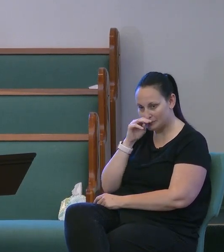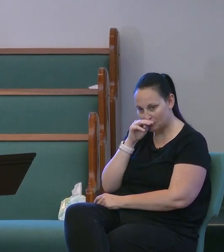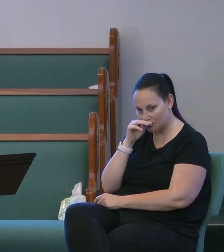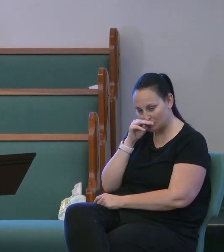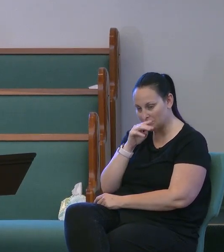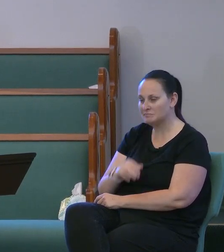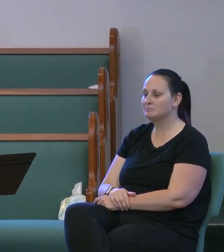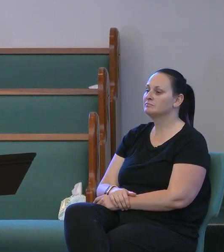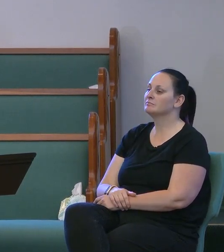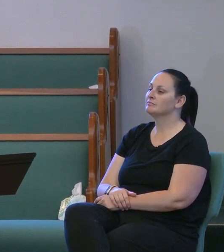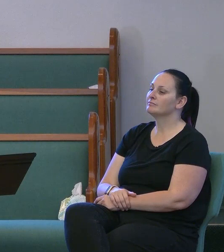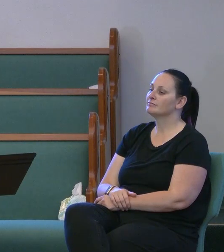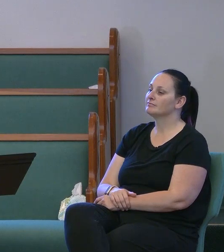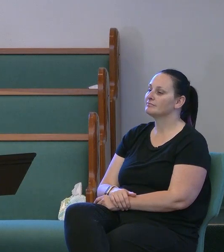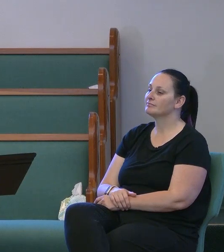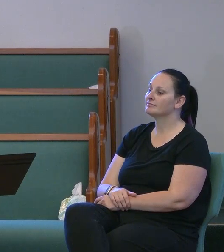So what is it